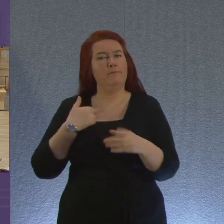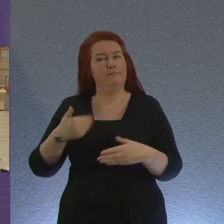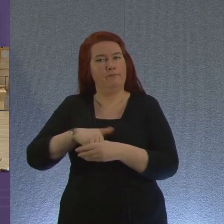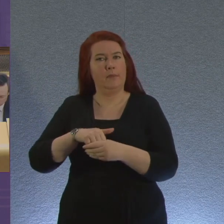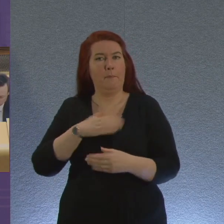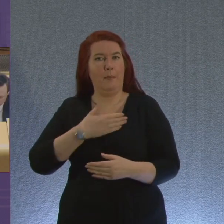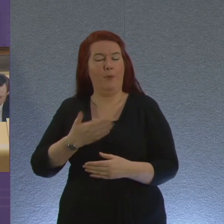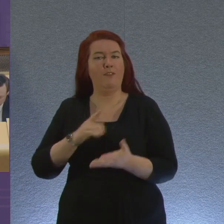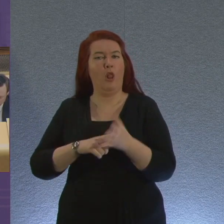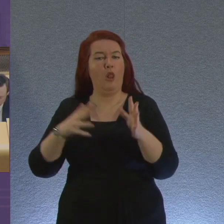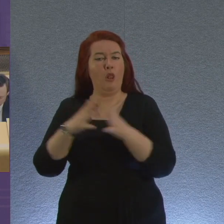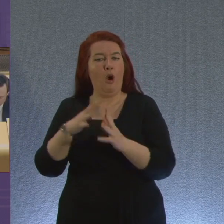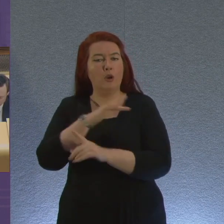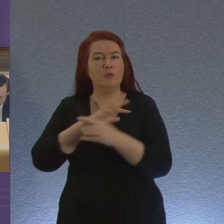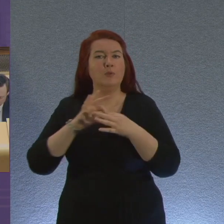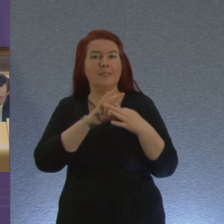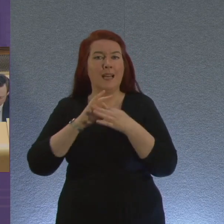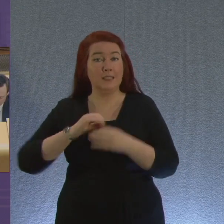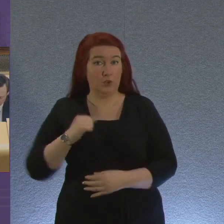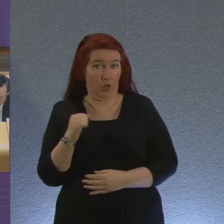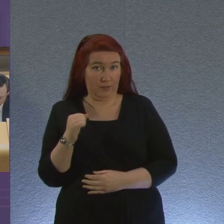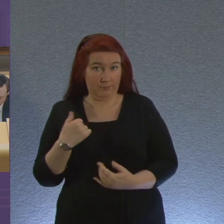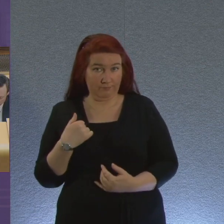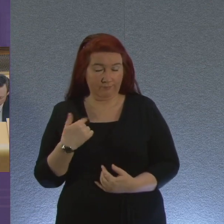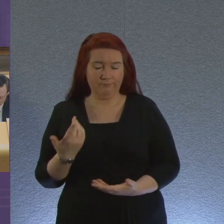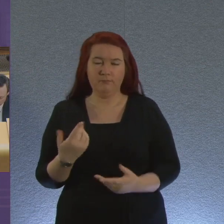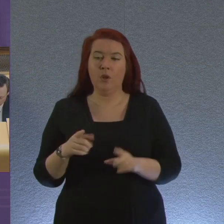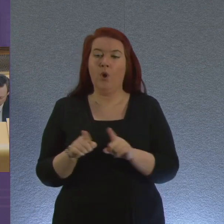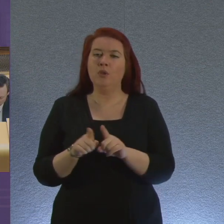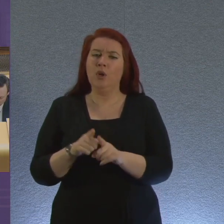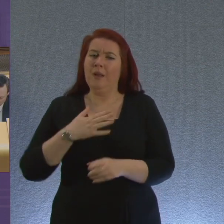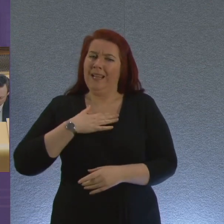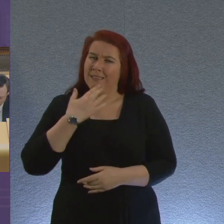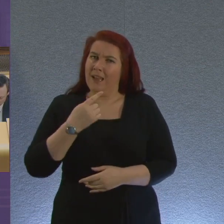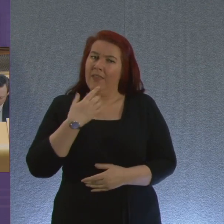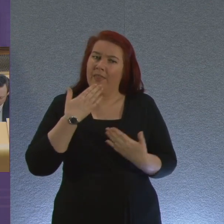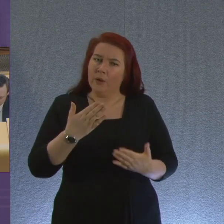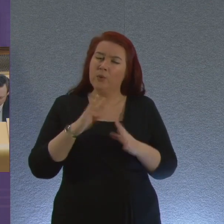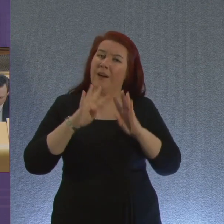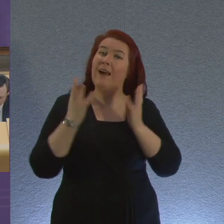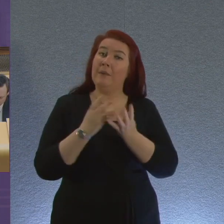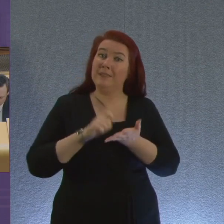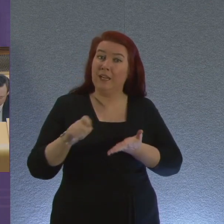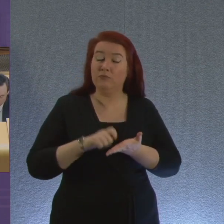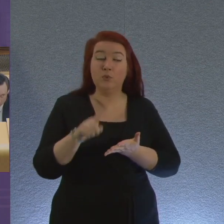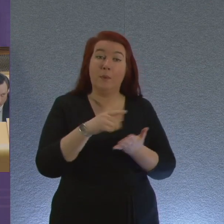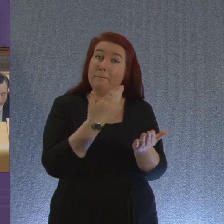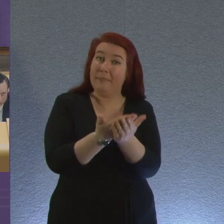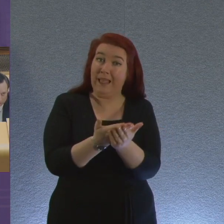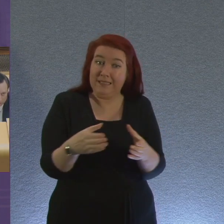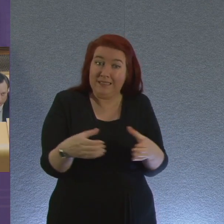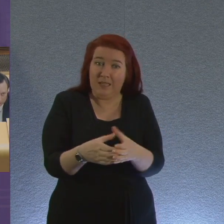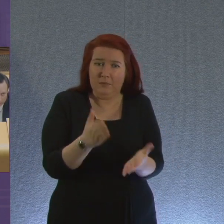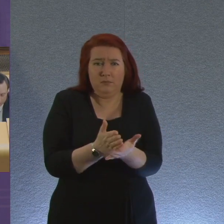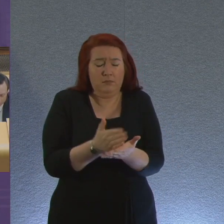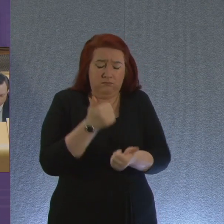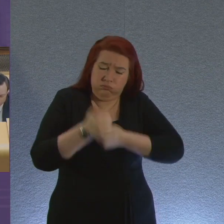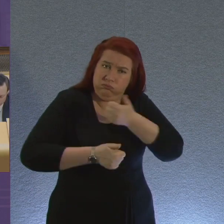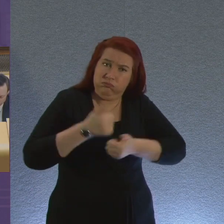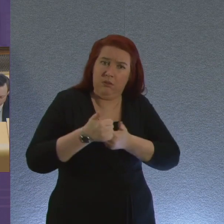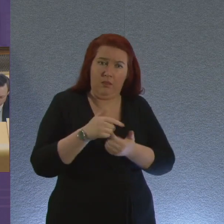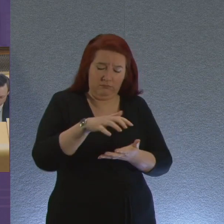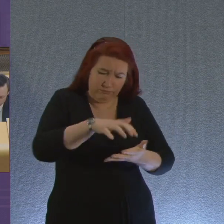Scotland. And can I just start by joining with the Cabinet Secretary in paying tribute to the Bill team for the remarkable work they've done in producing such a complicated